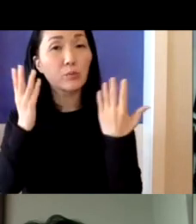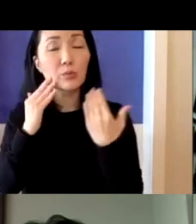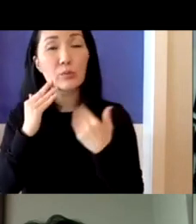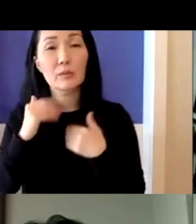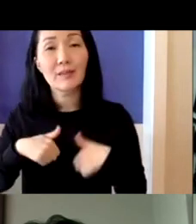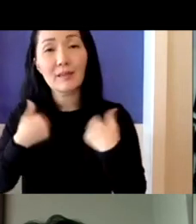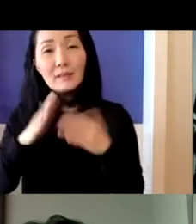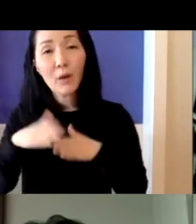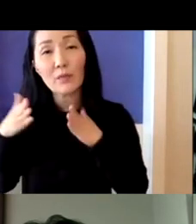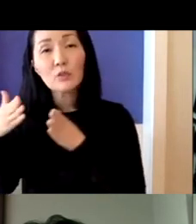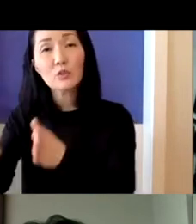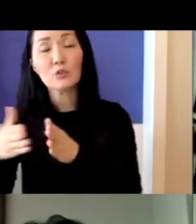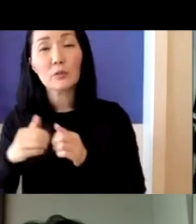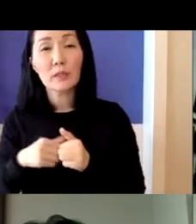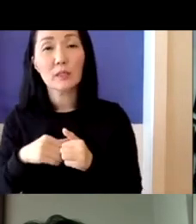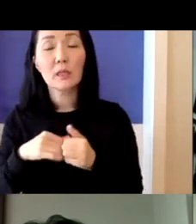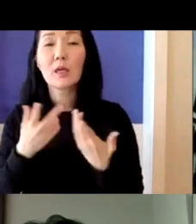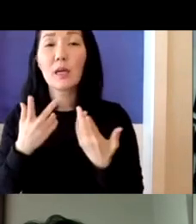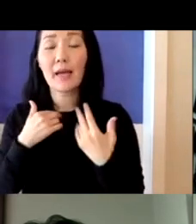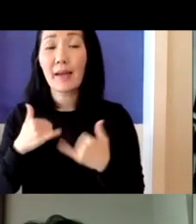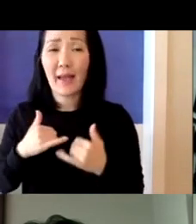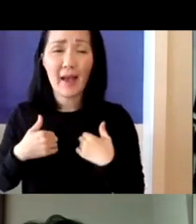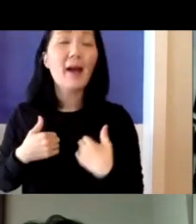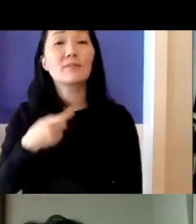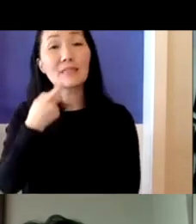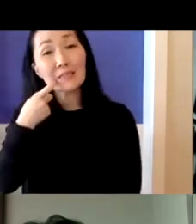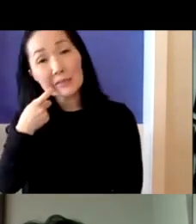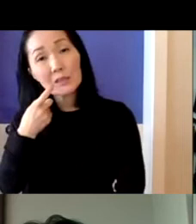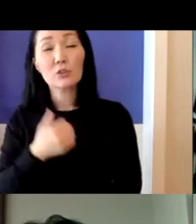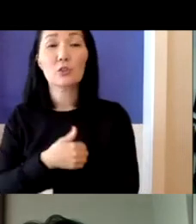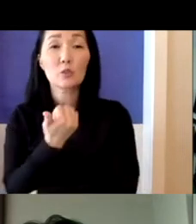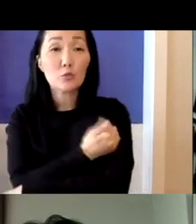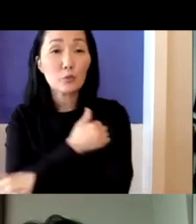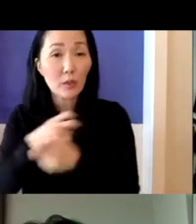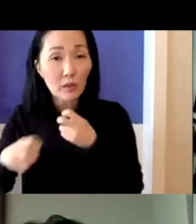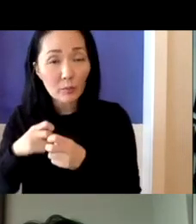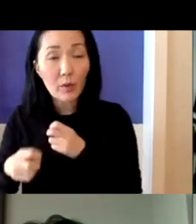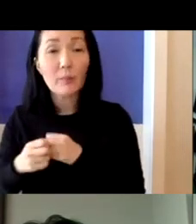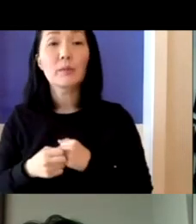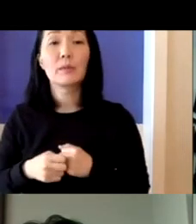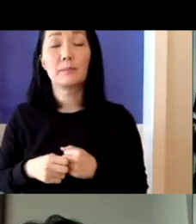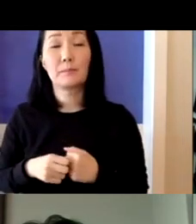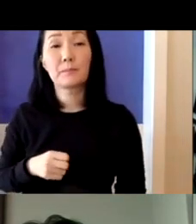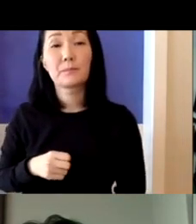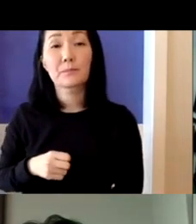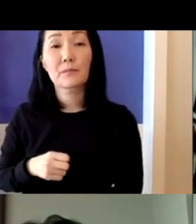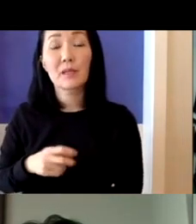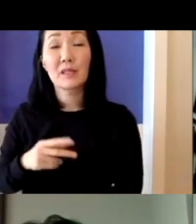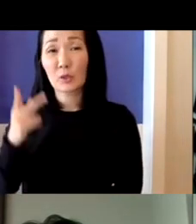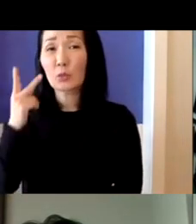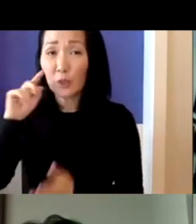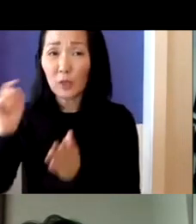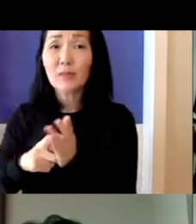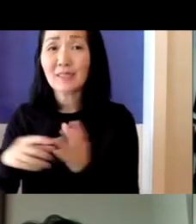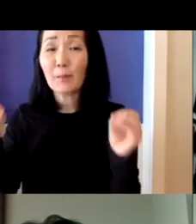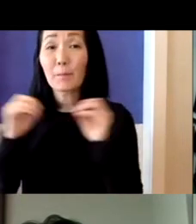dealing with substance abuse issues. And it is certainly more visible when we're not seeing hundreds of thousands of people in the downtown area.